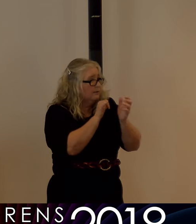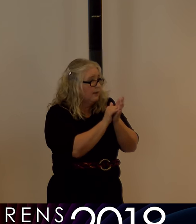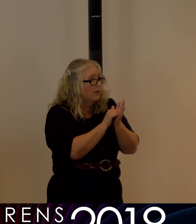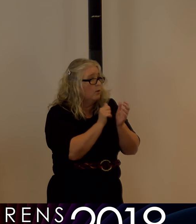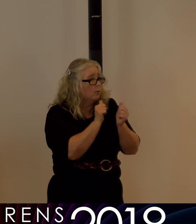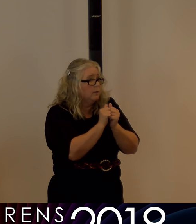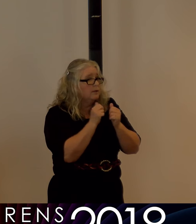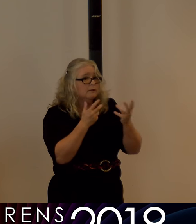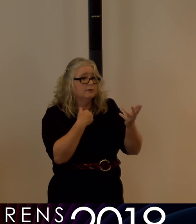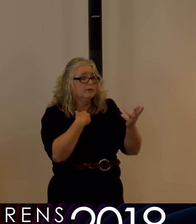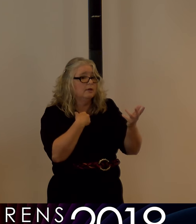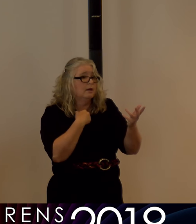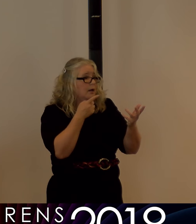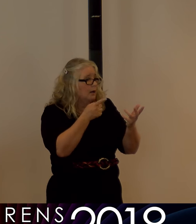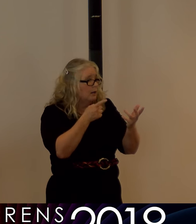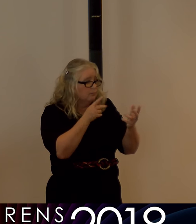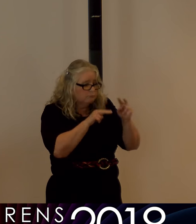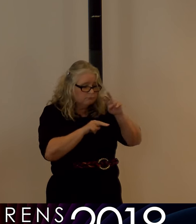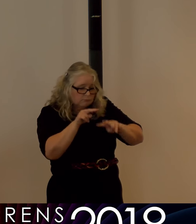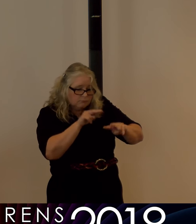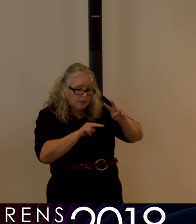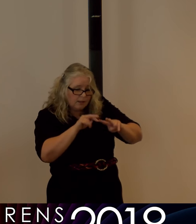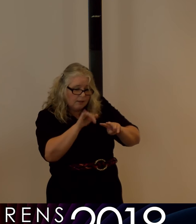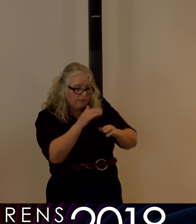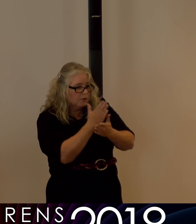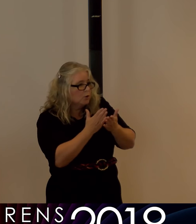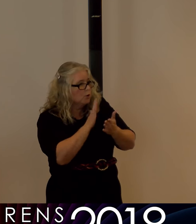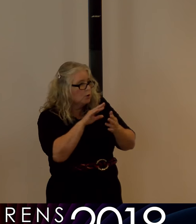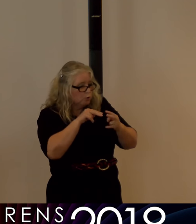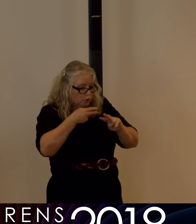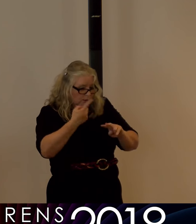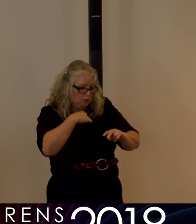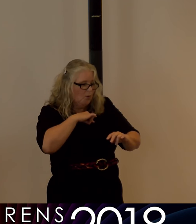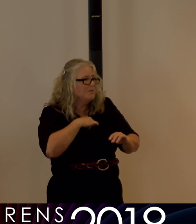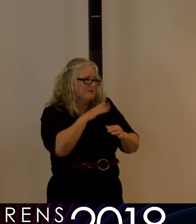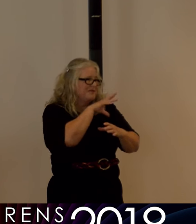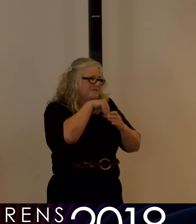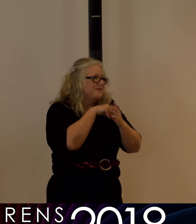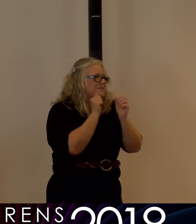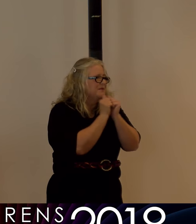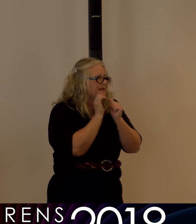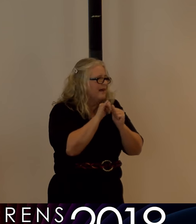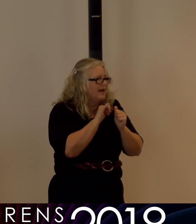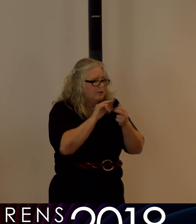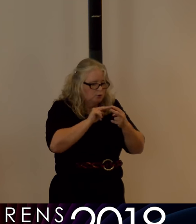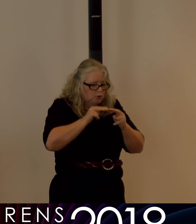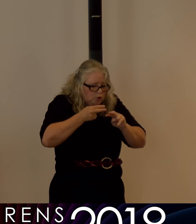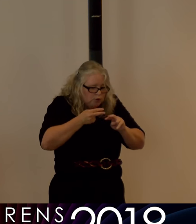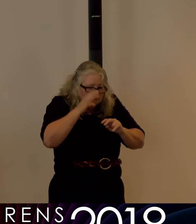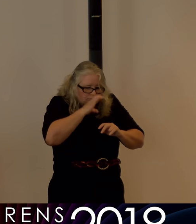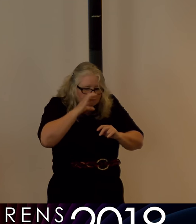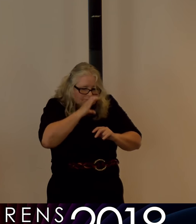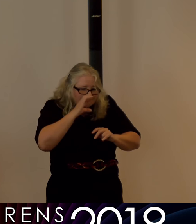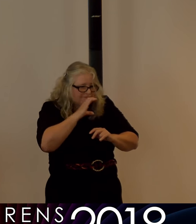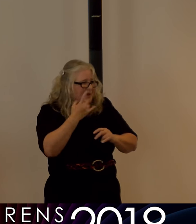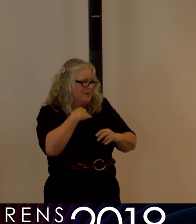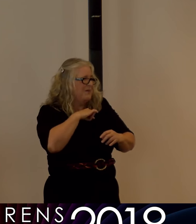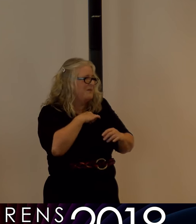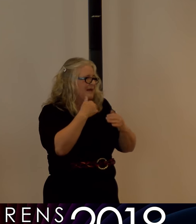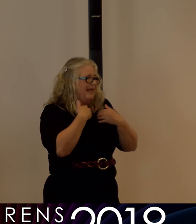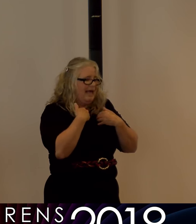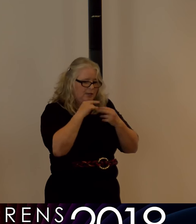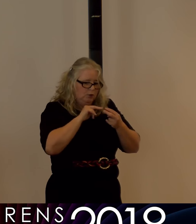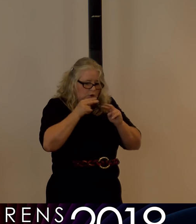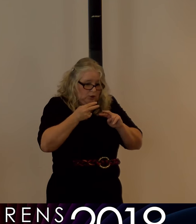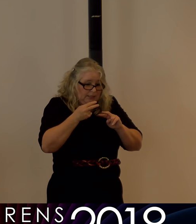for genes. And we were part of those early gene hunts. We had a gene that we were really interested in, and we were